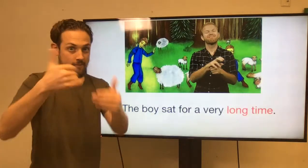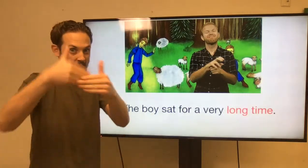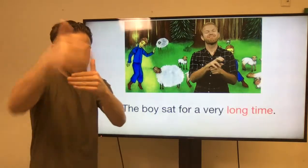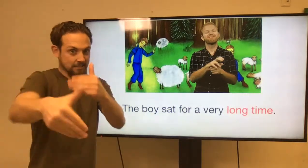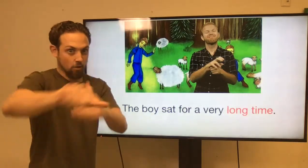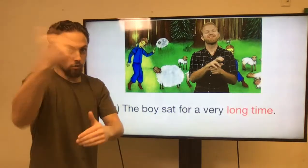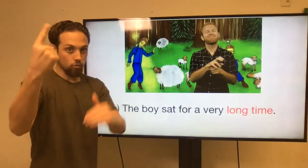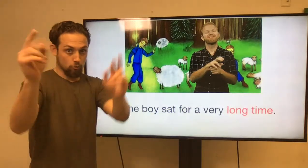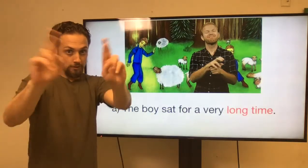guys.